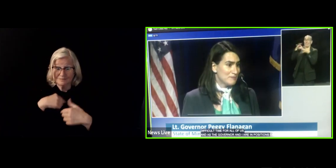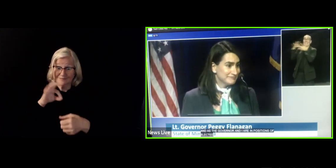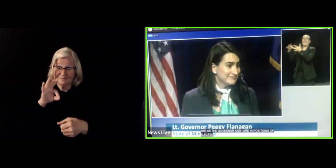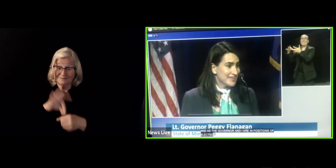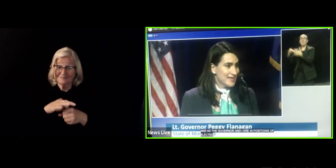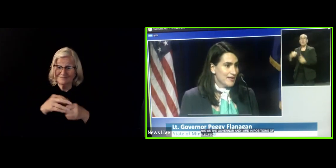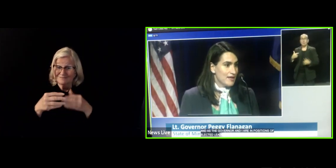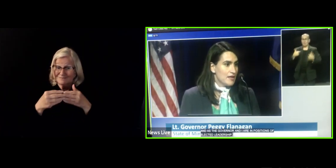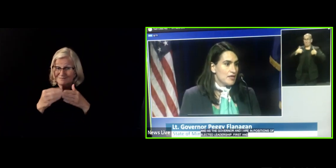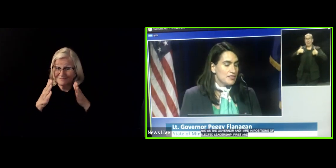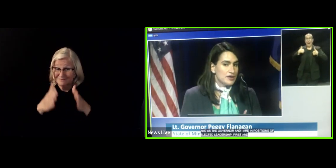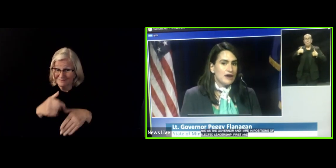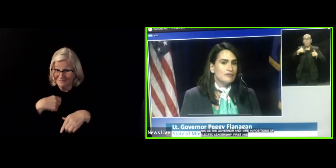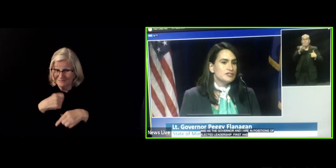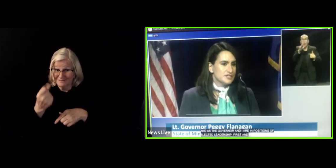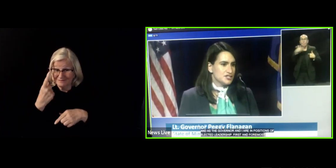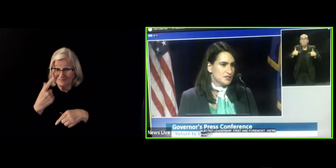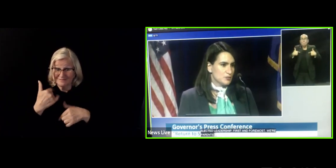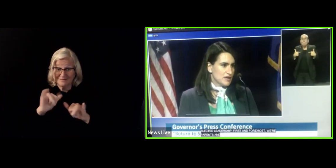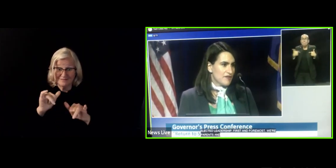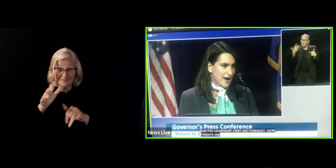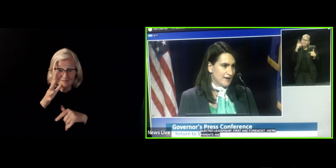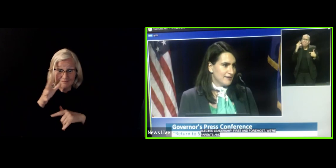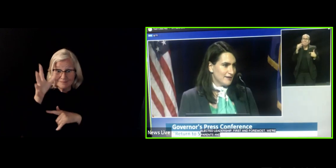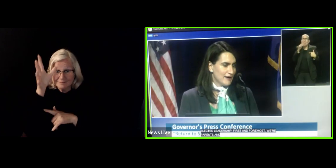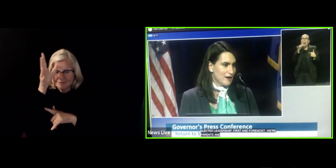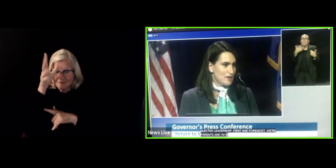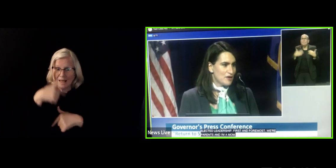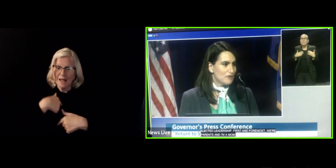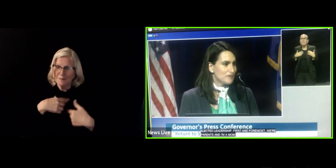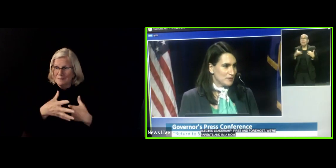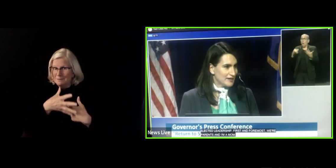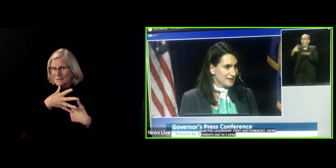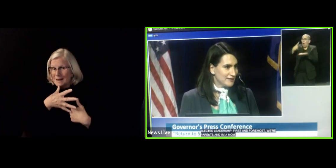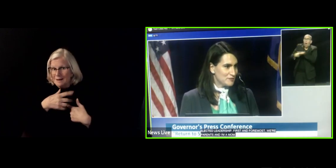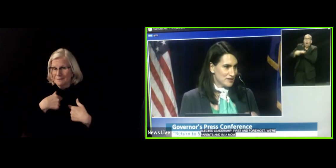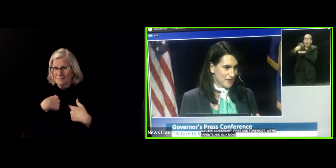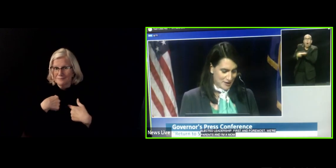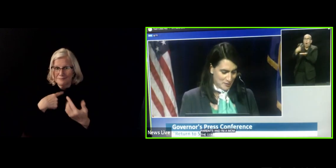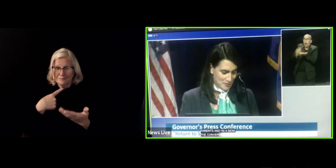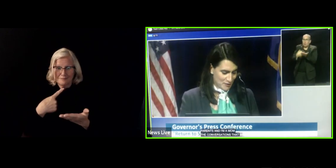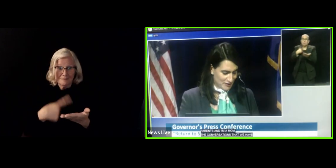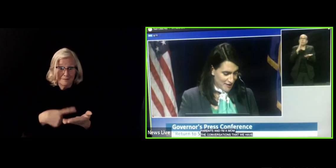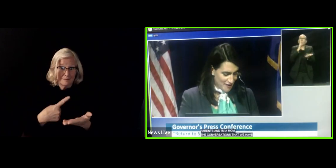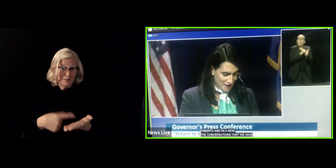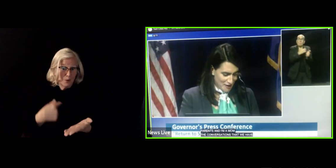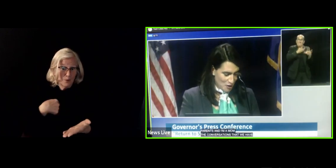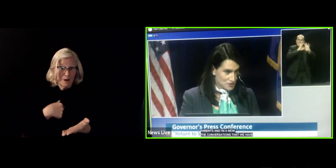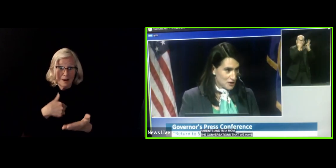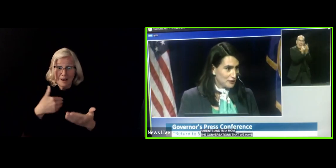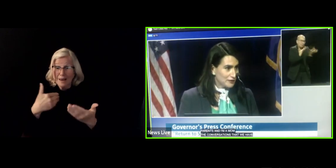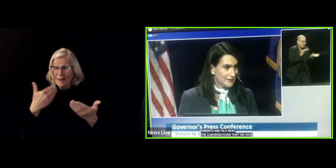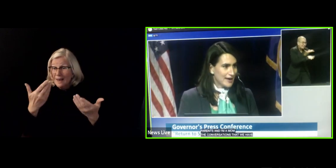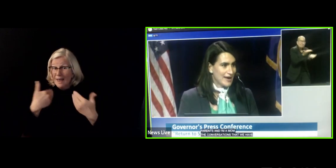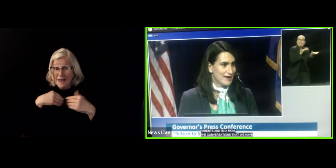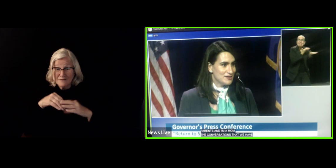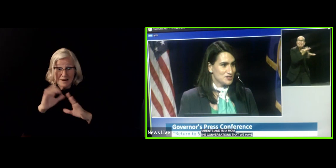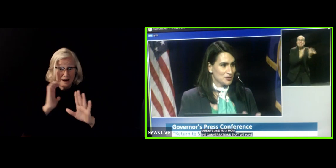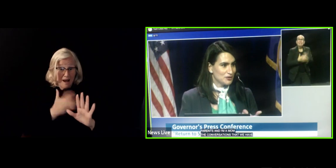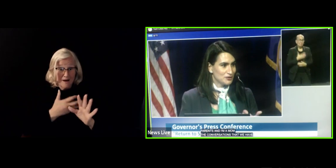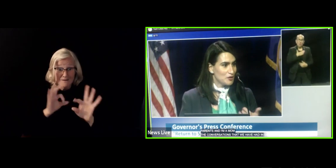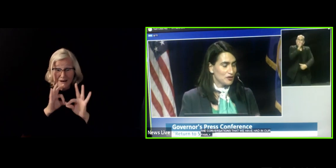mom. The conversations that we have had in our family, we have had about our daughter